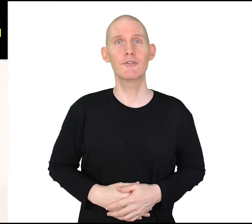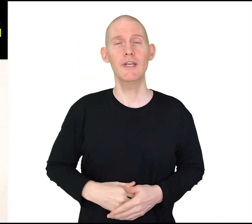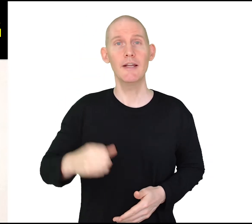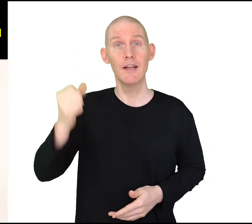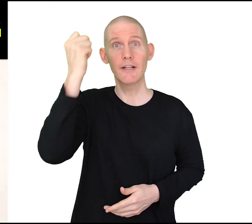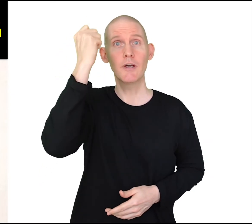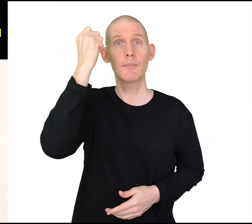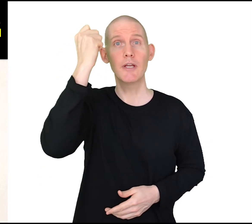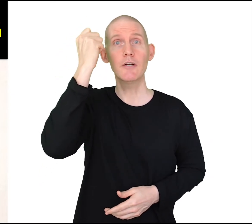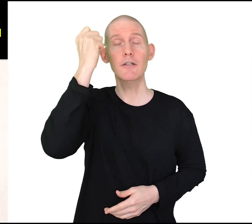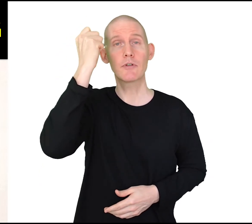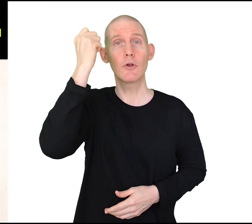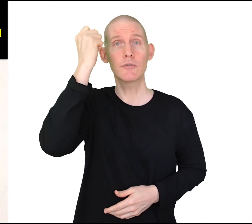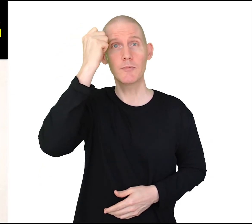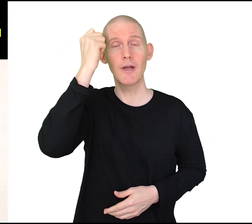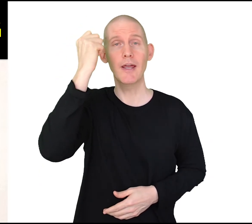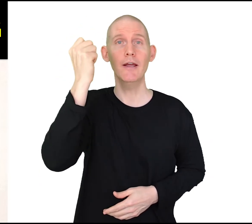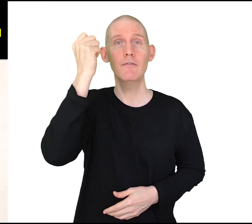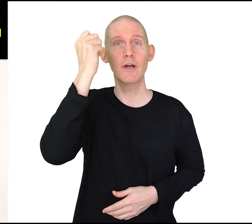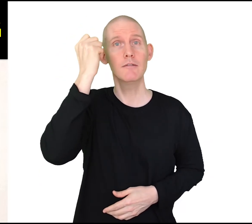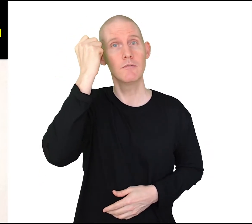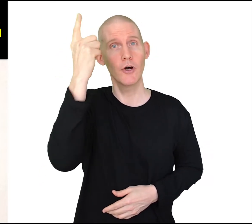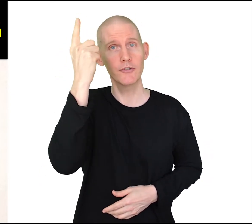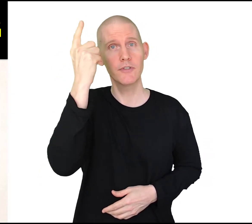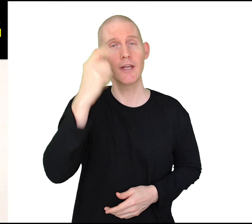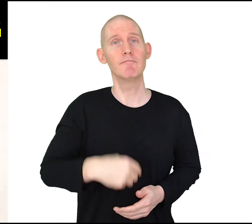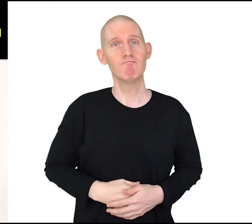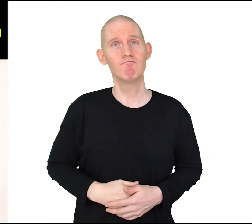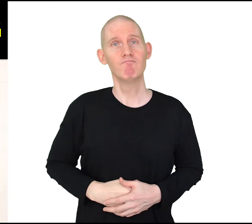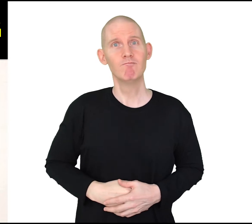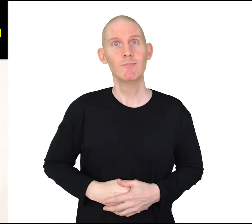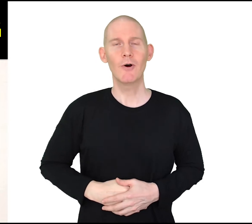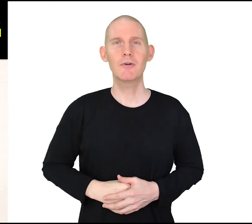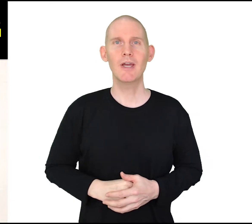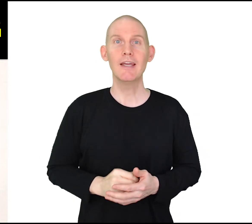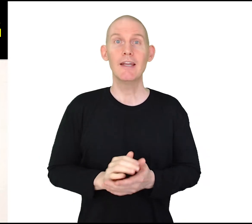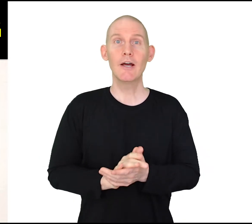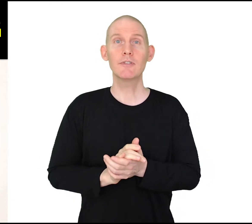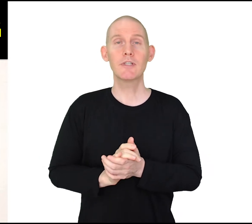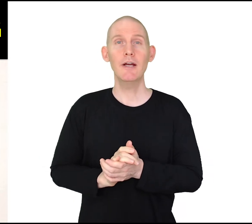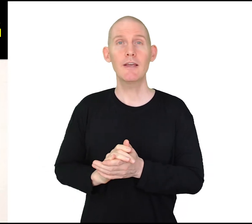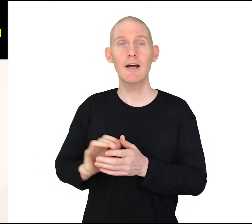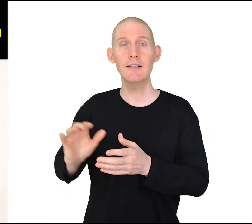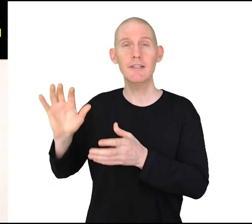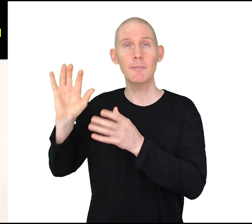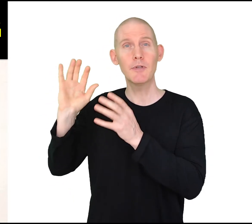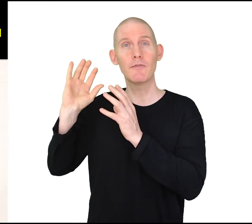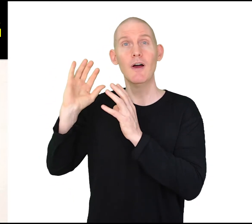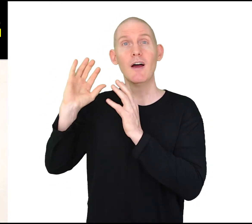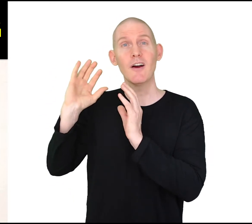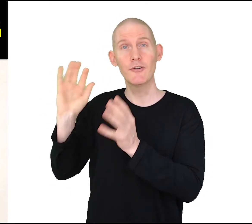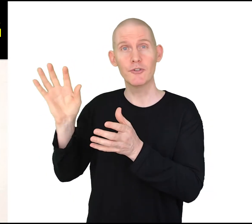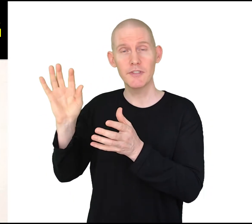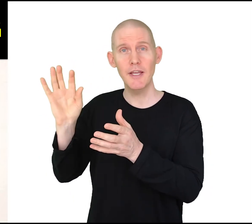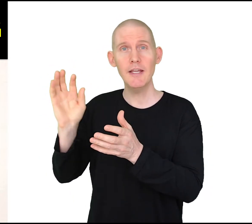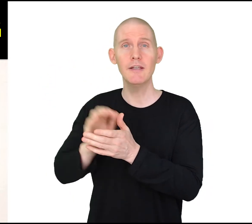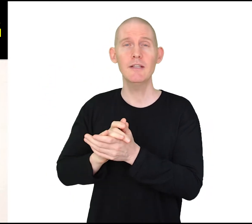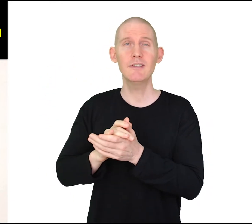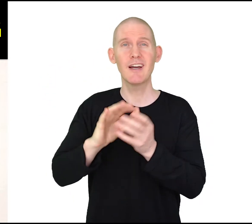Understand. It's up here. It's close to my head, right? Understand. Okay, now to sign the concept of understanding, kind of